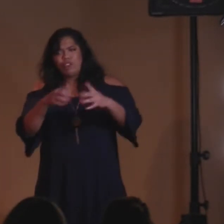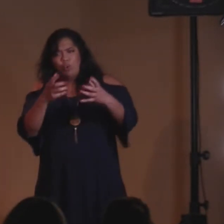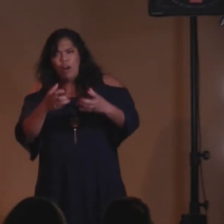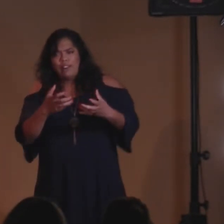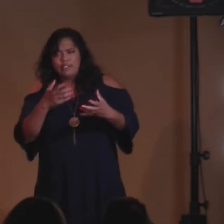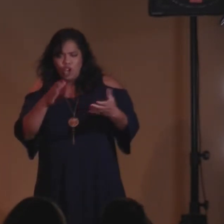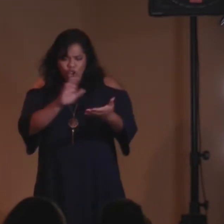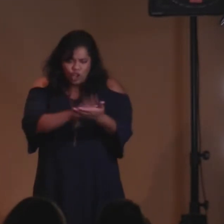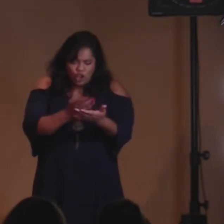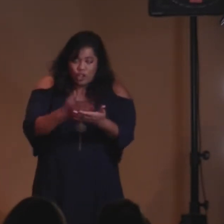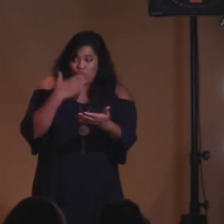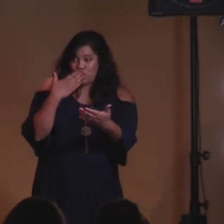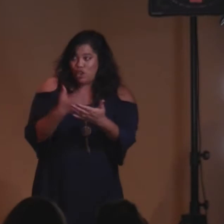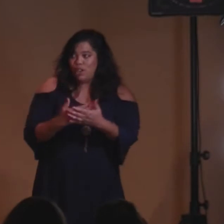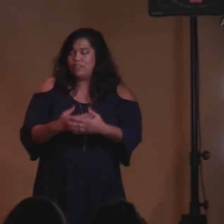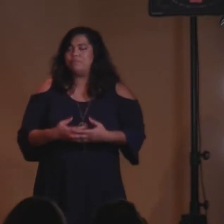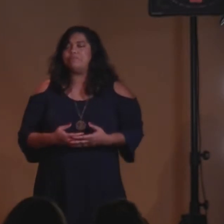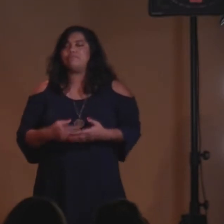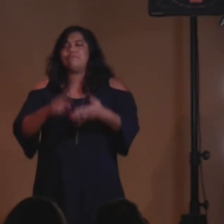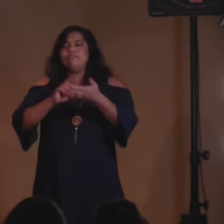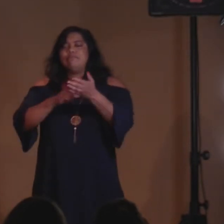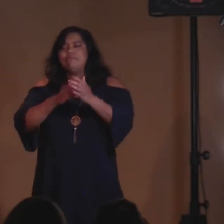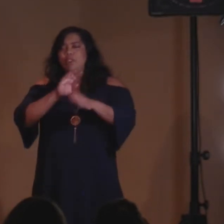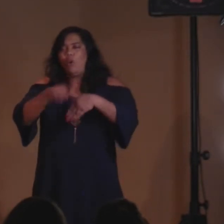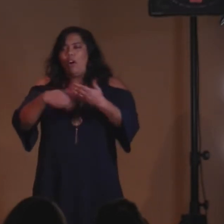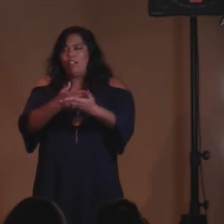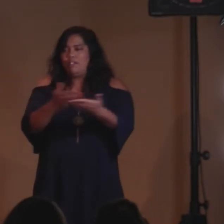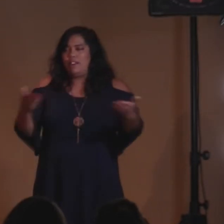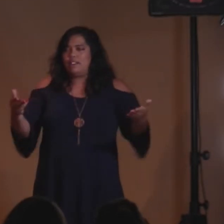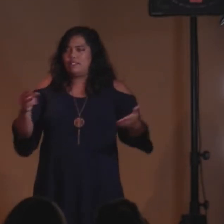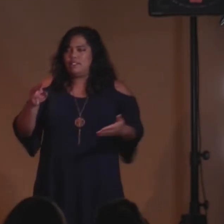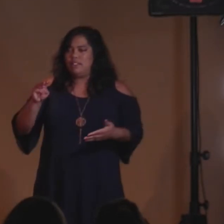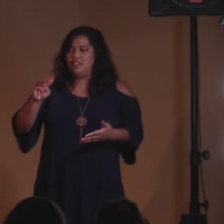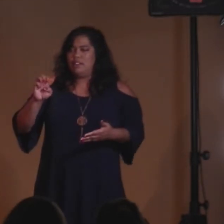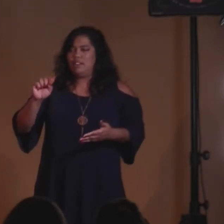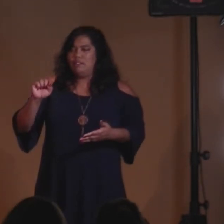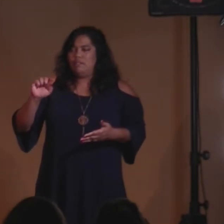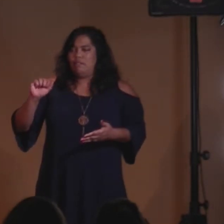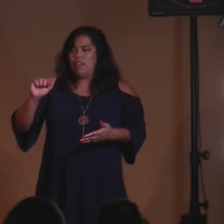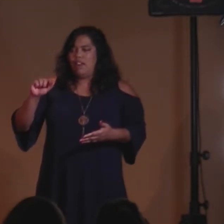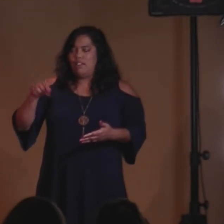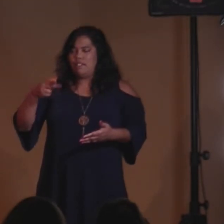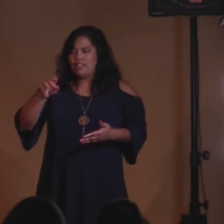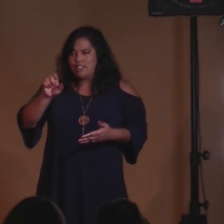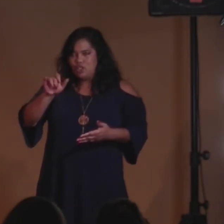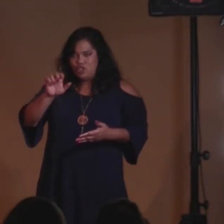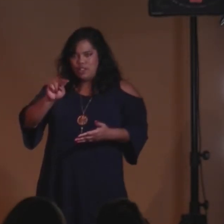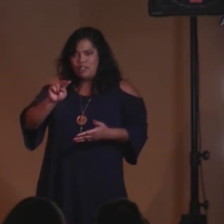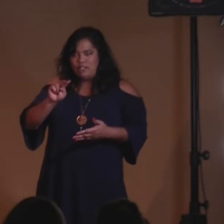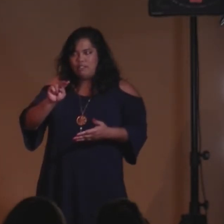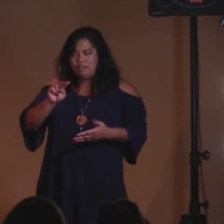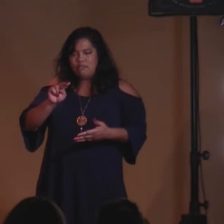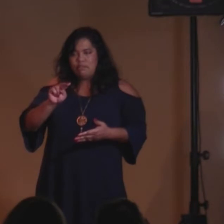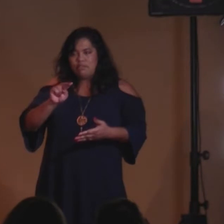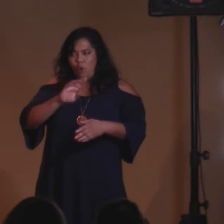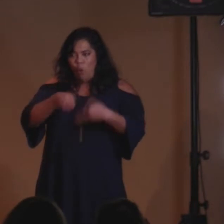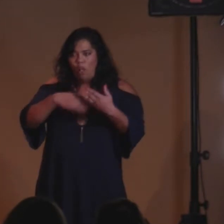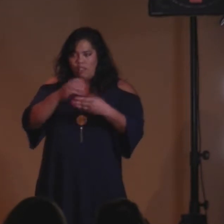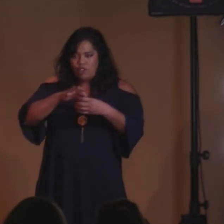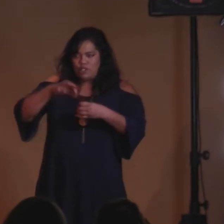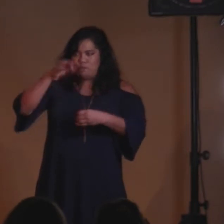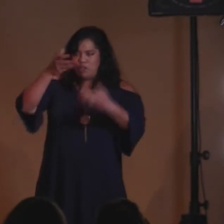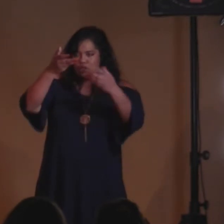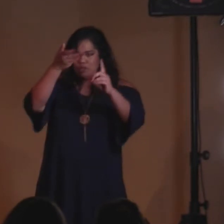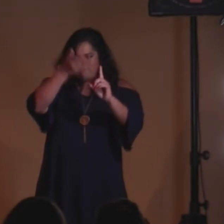Everyone is a metaphysician. If you think, you're it. If you speak,